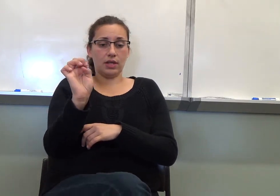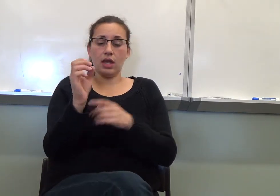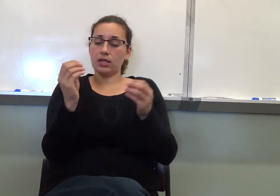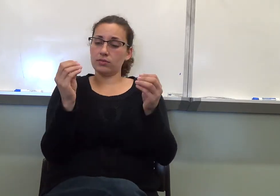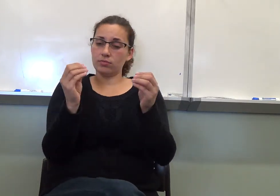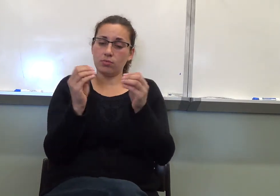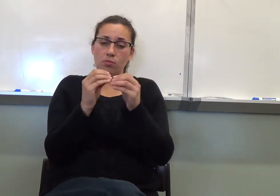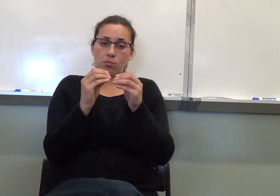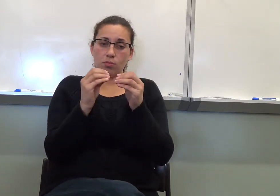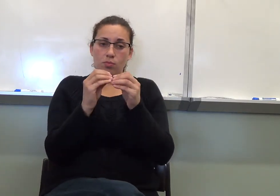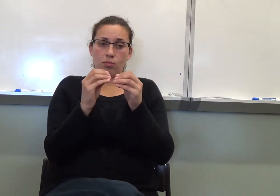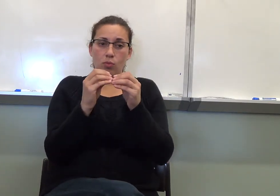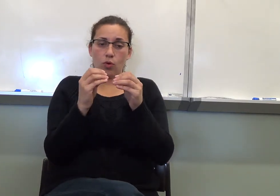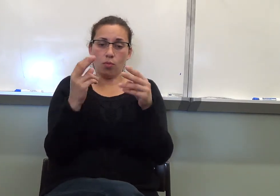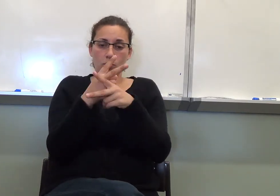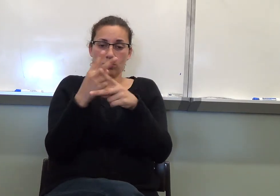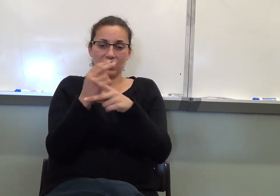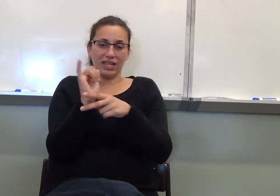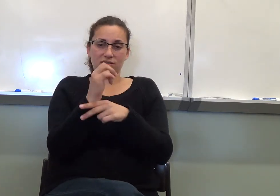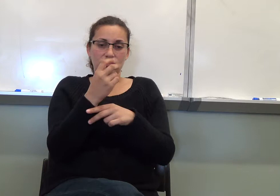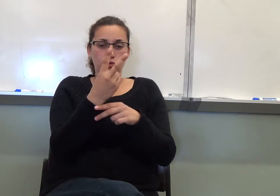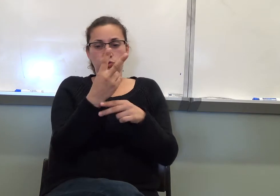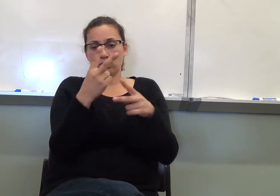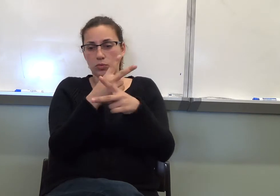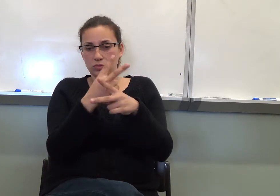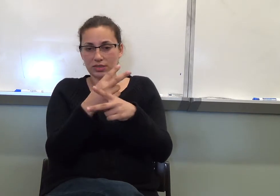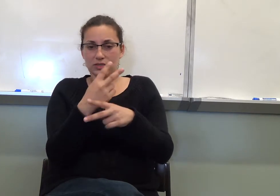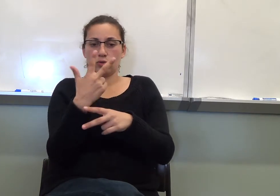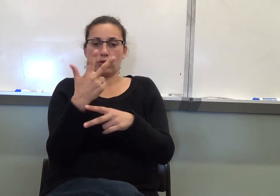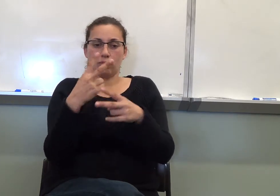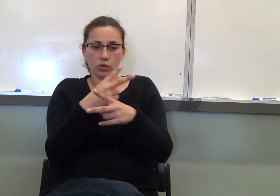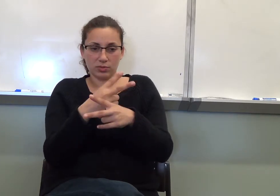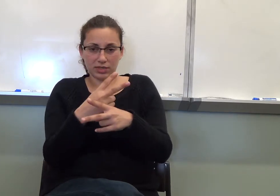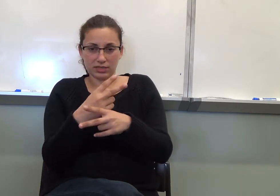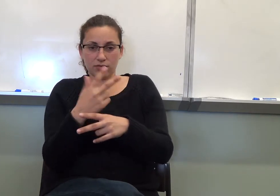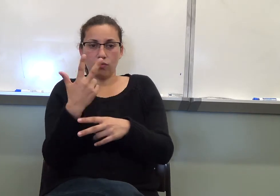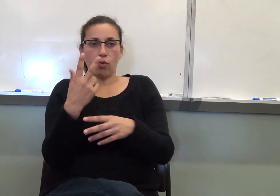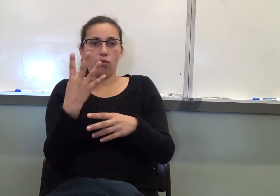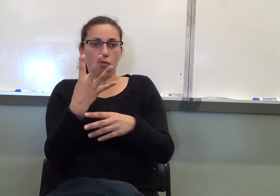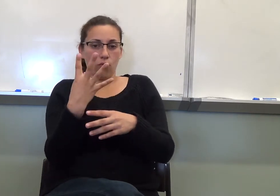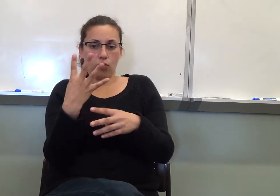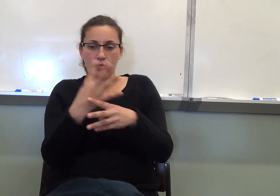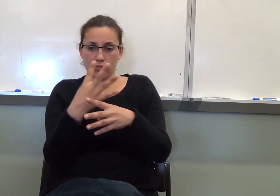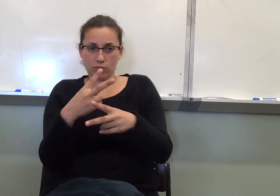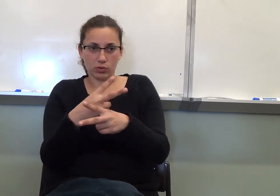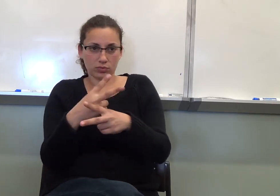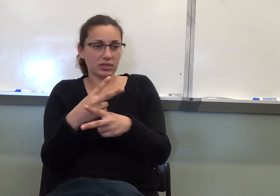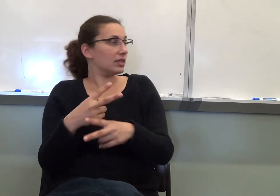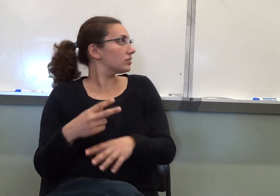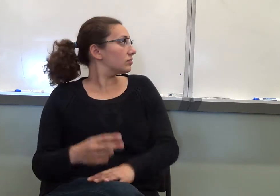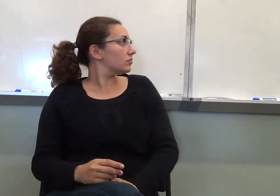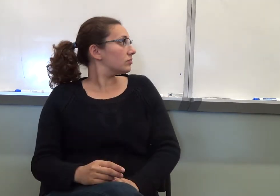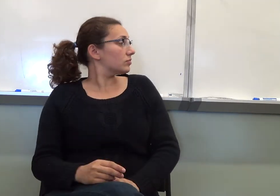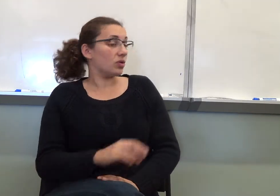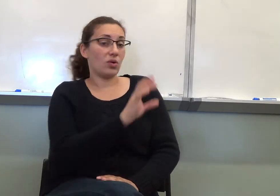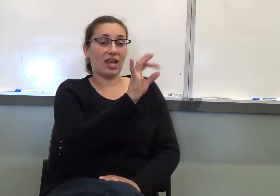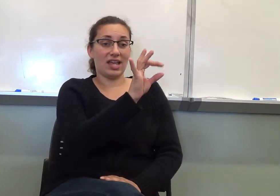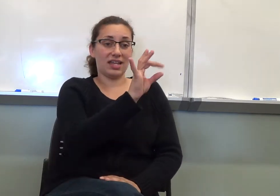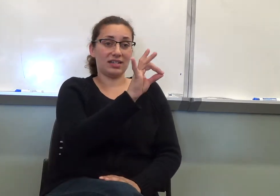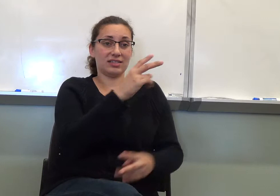3 multiplications, 4, 5, whatever. And that's exactly what's happening here. This 8 is getting multiplied by this,